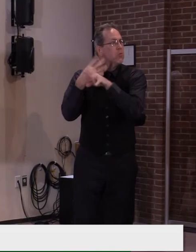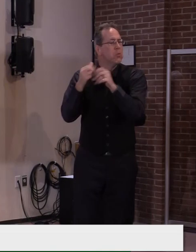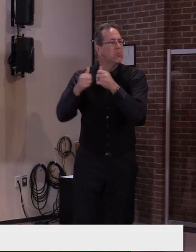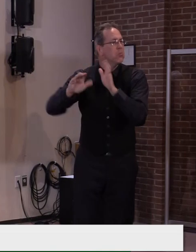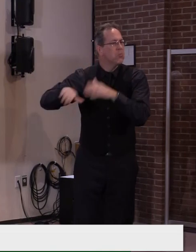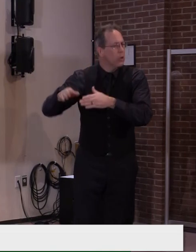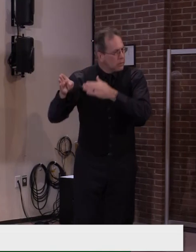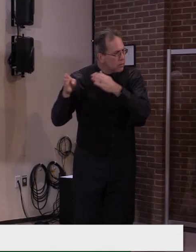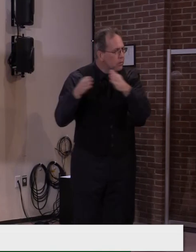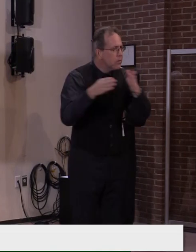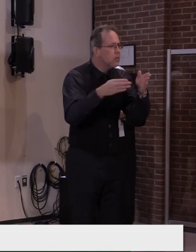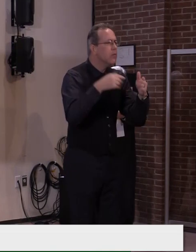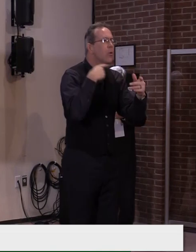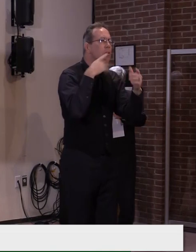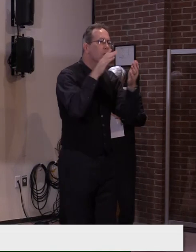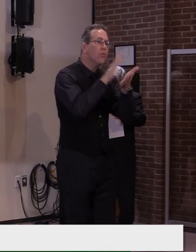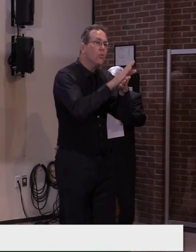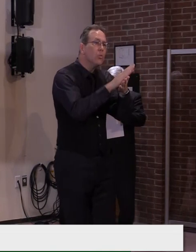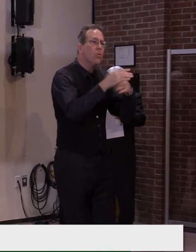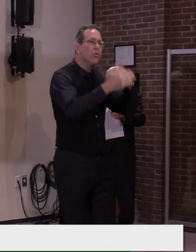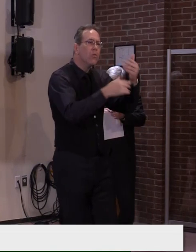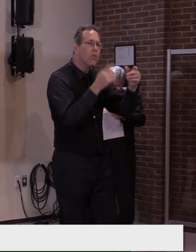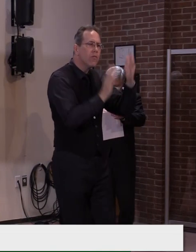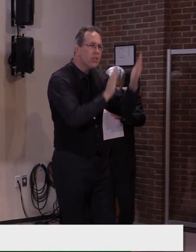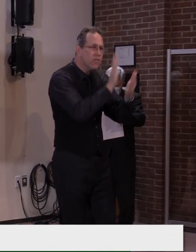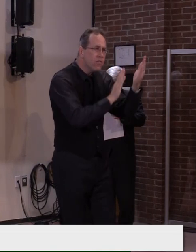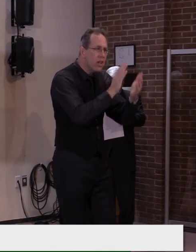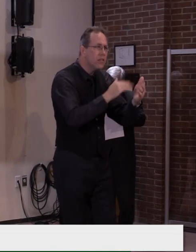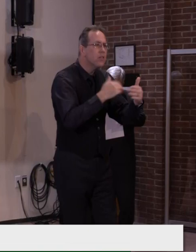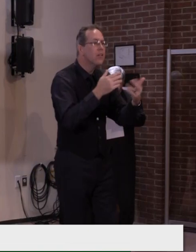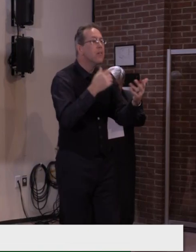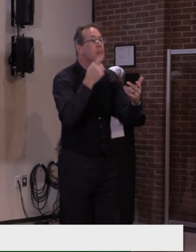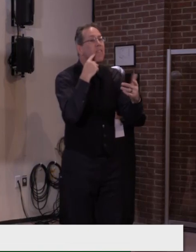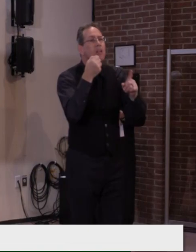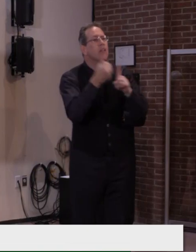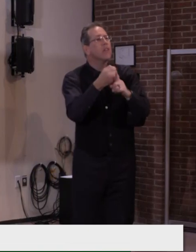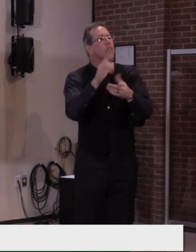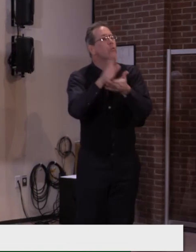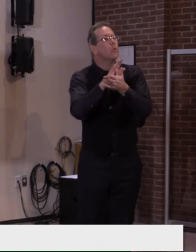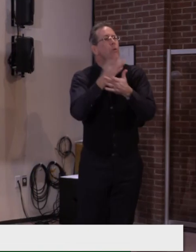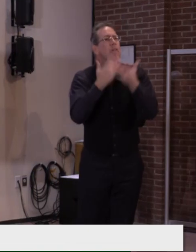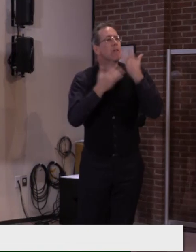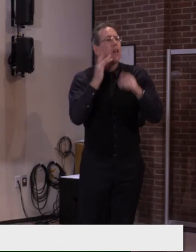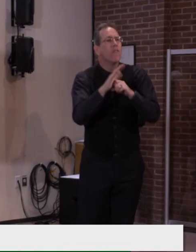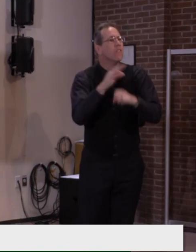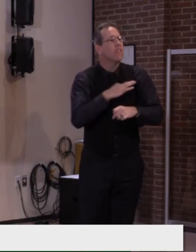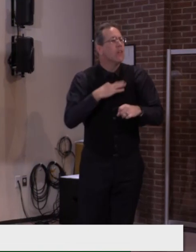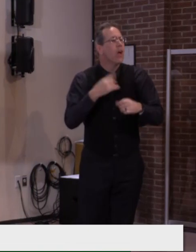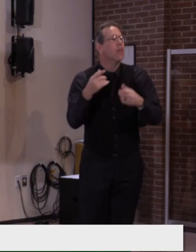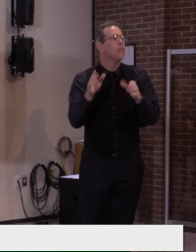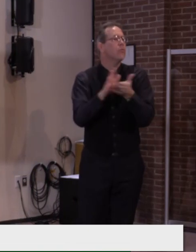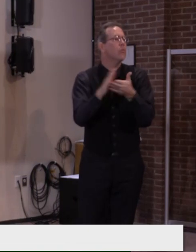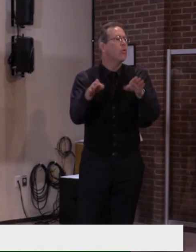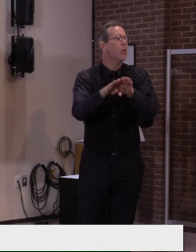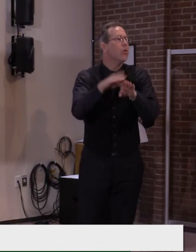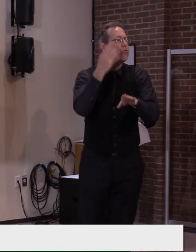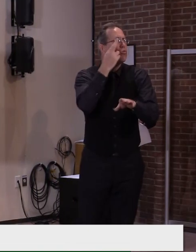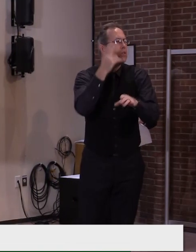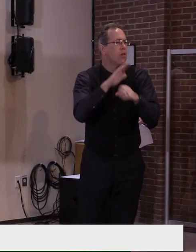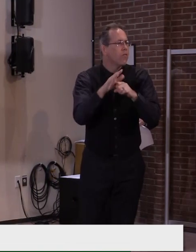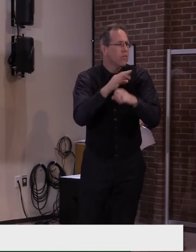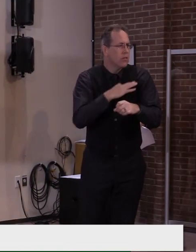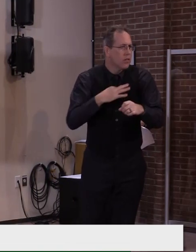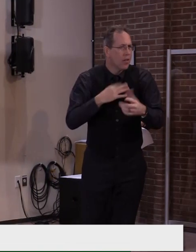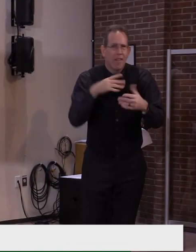closures in the coming weeks as a result of staff availability issues, since schools do not have many substitutes to draw upon.